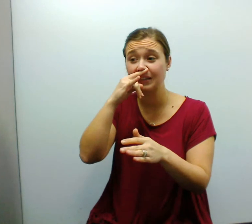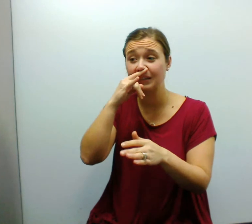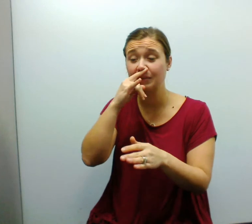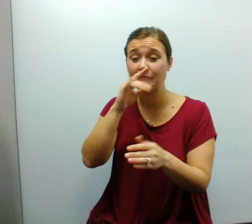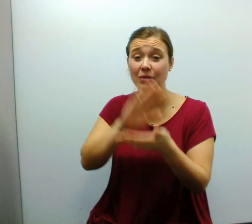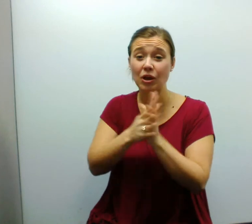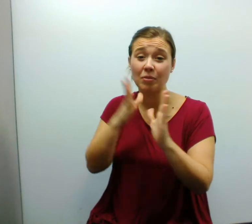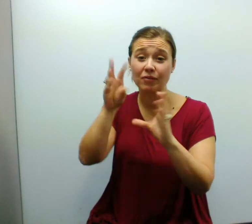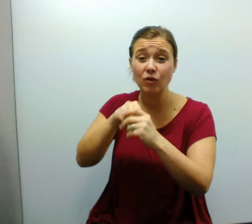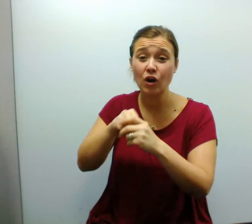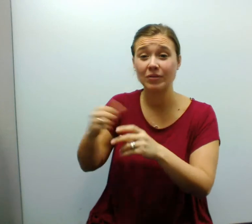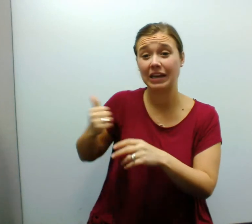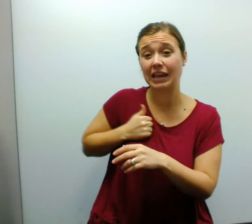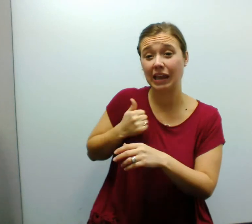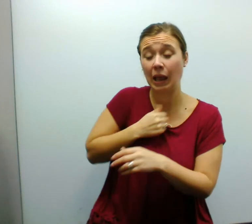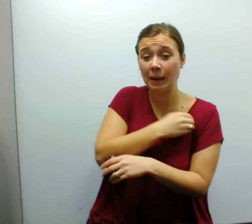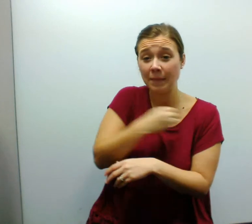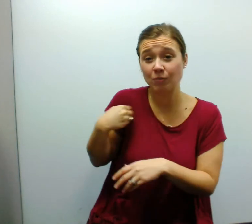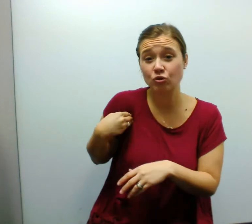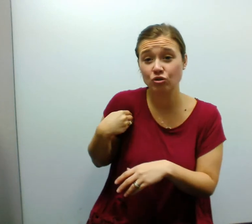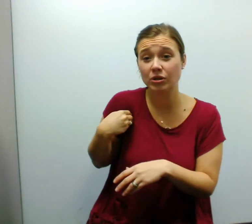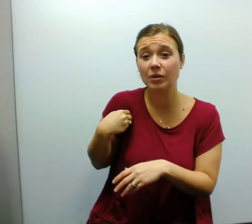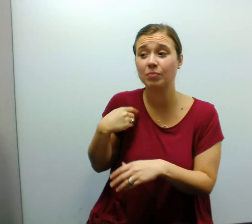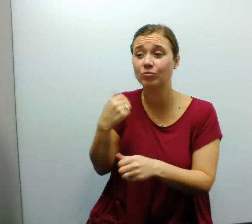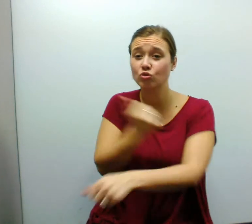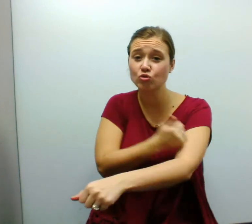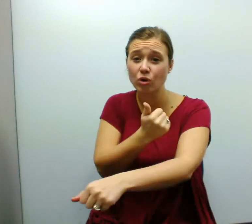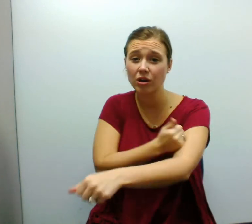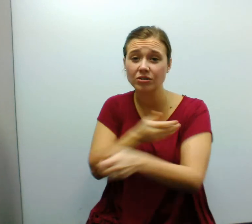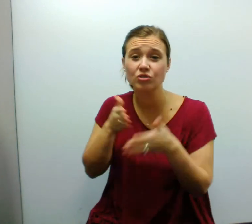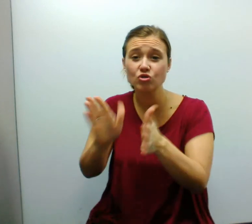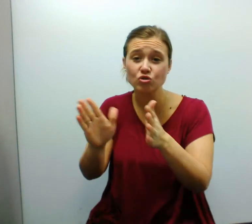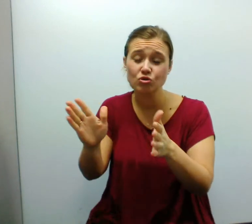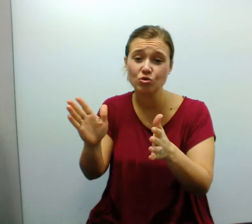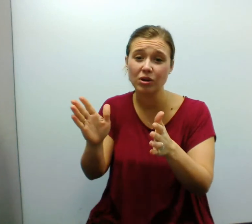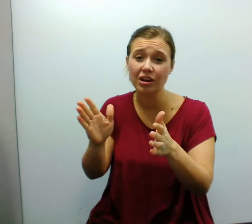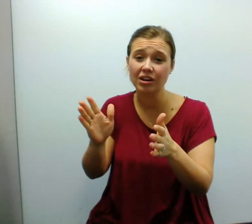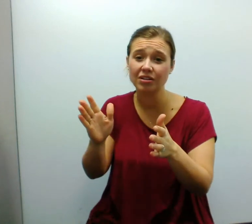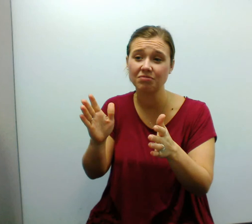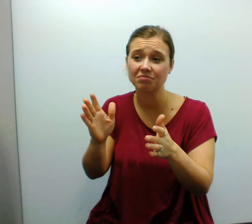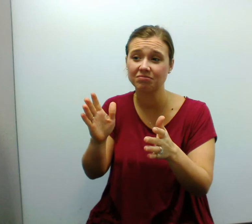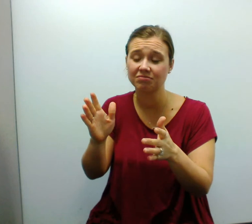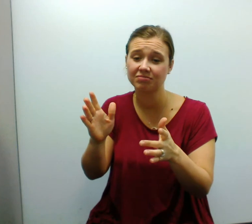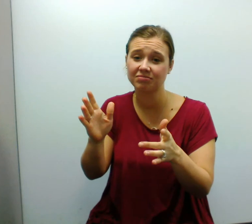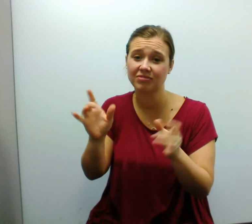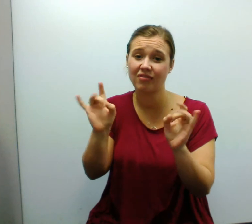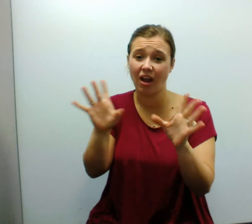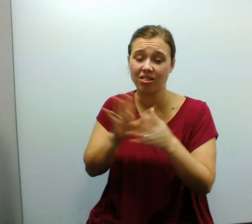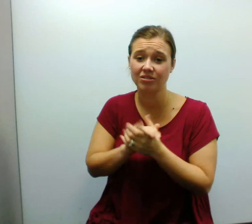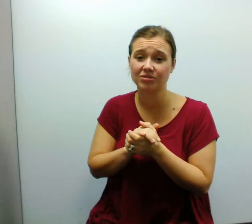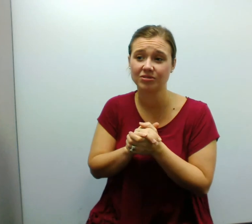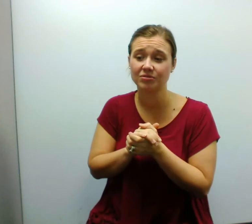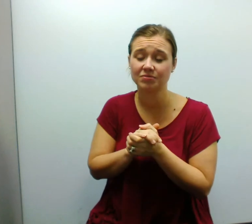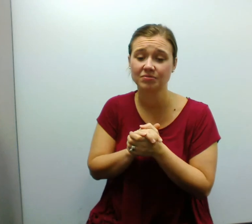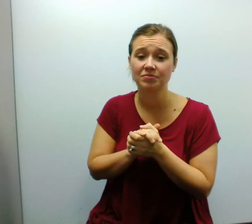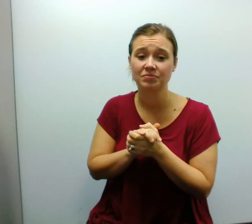Others have grown up in abusive homes and need to escape as quickly as possible. Most arrive